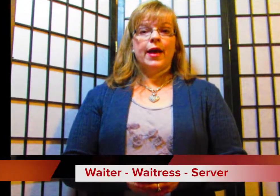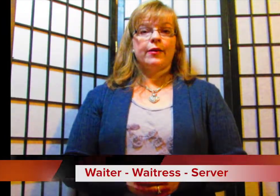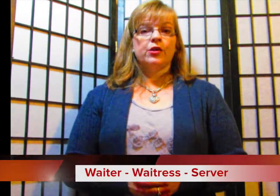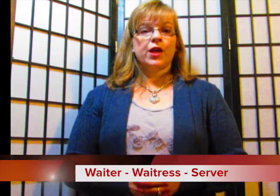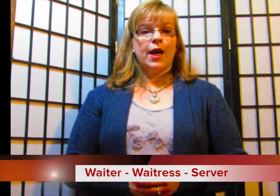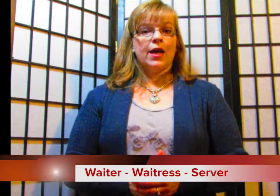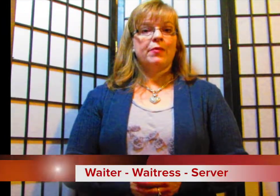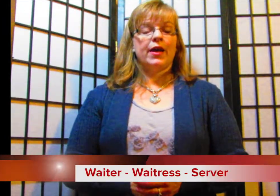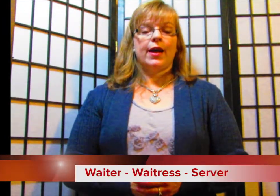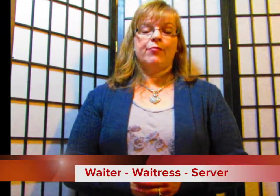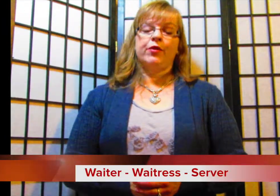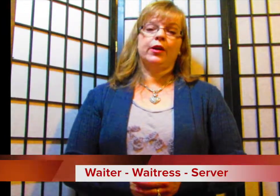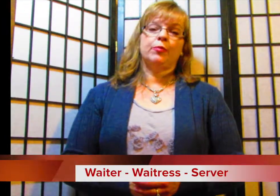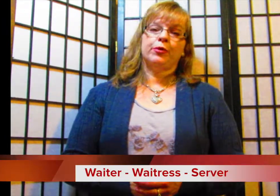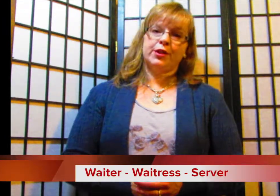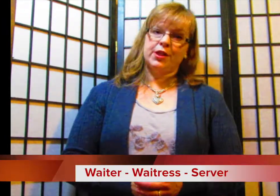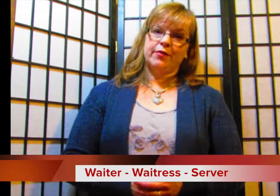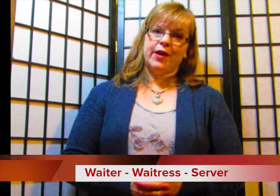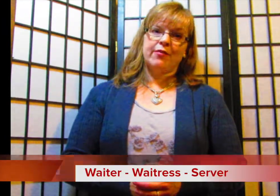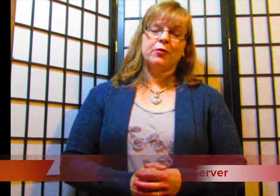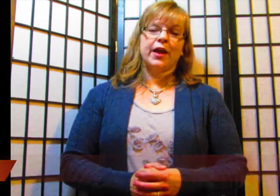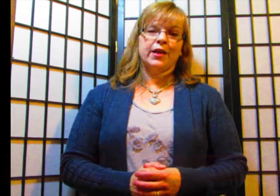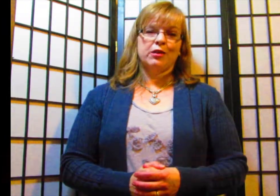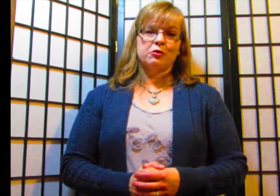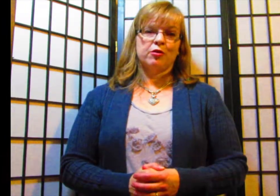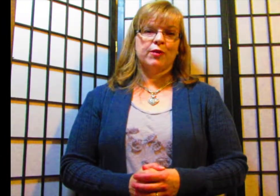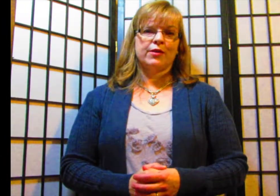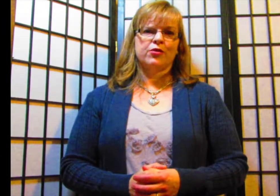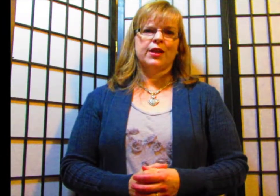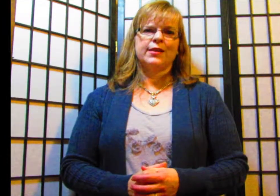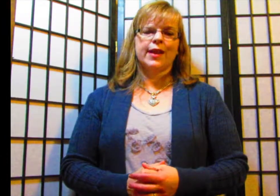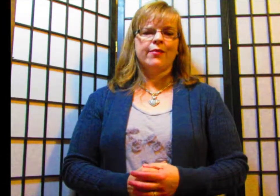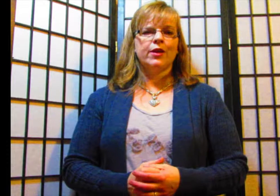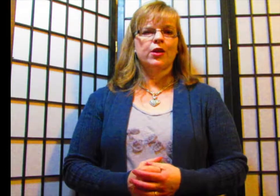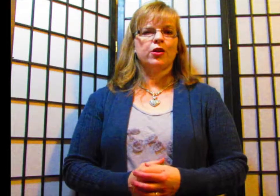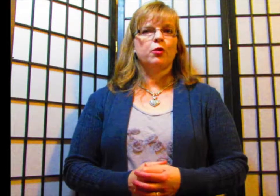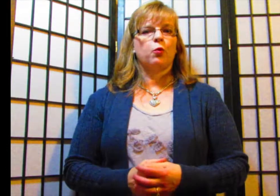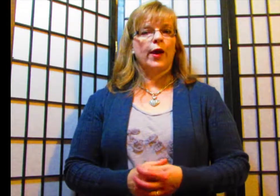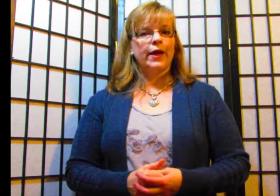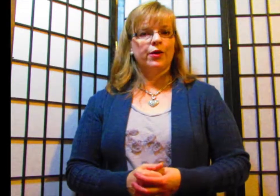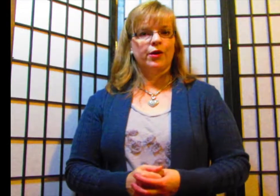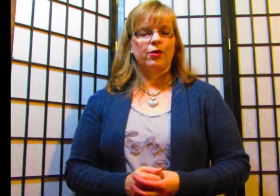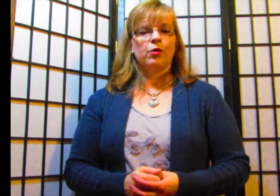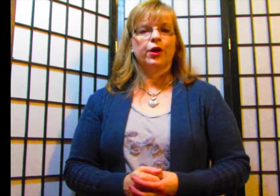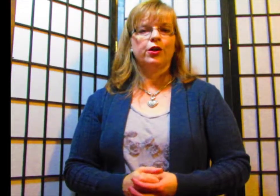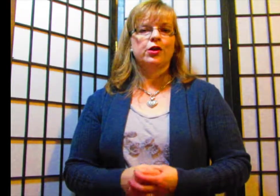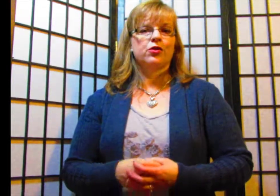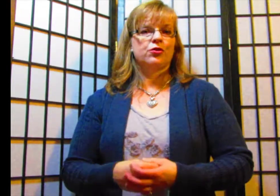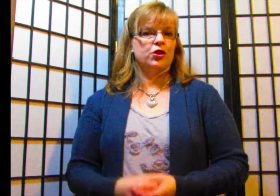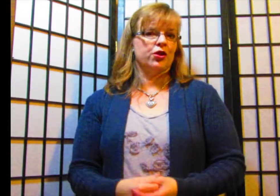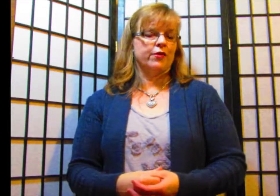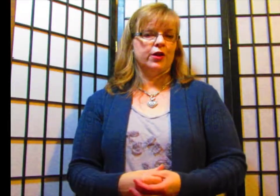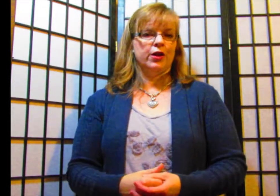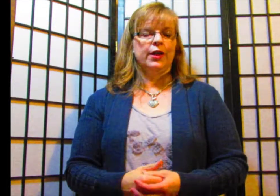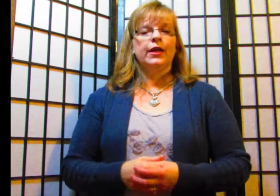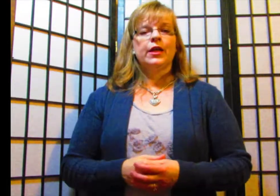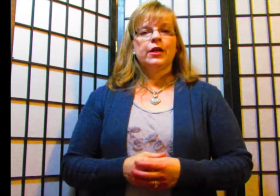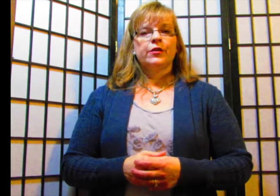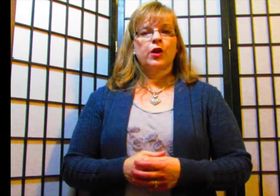Another job that I'm very appreciative of when I go to a restaurant is having a good waiter or a good server. So